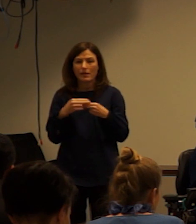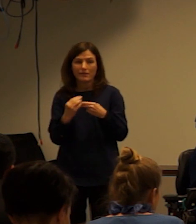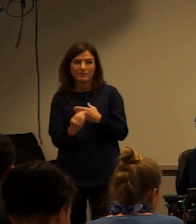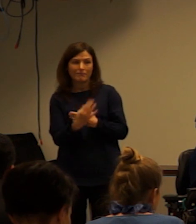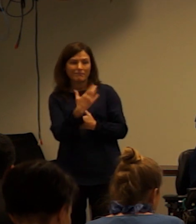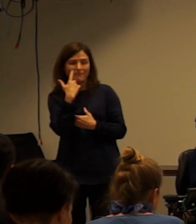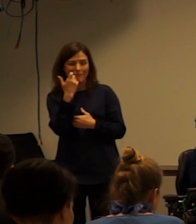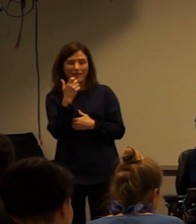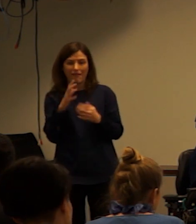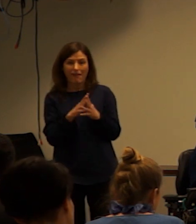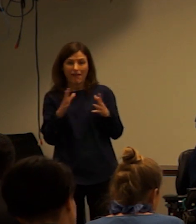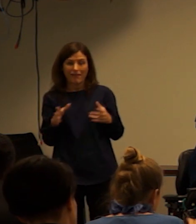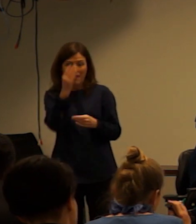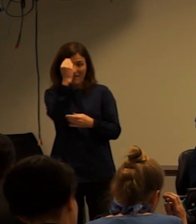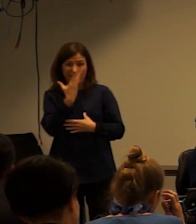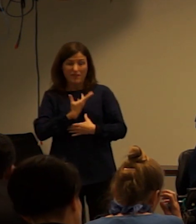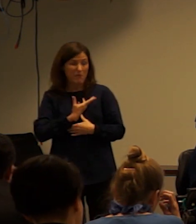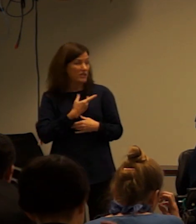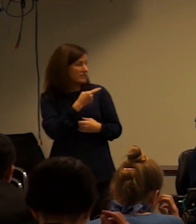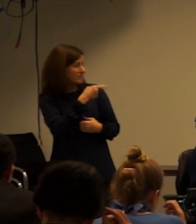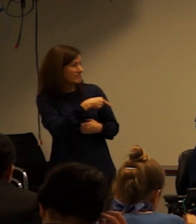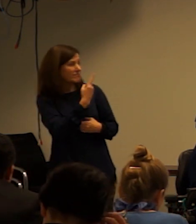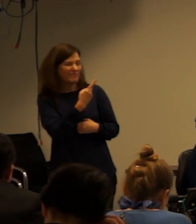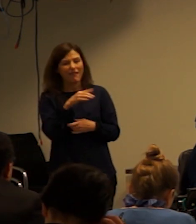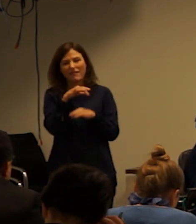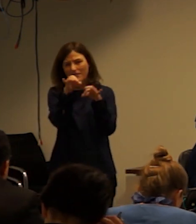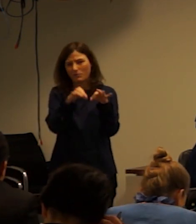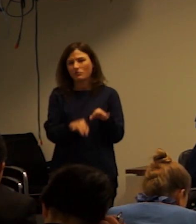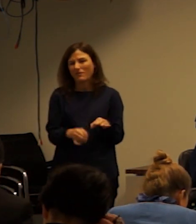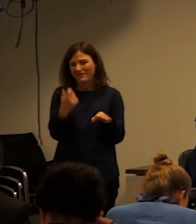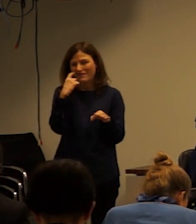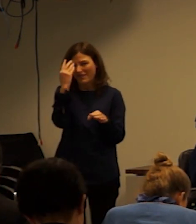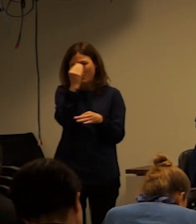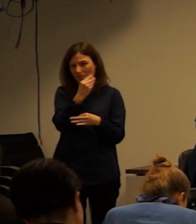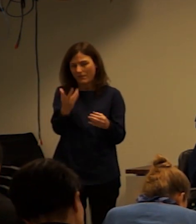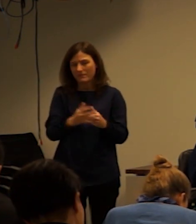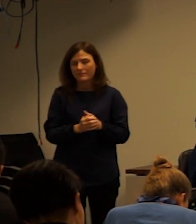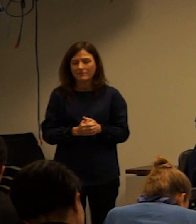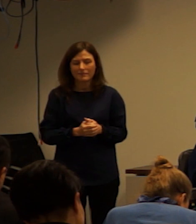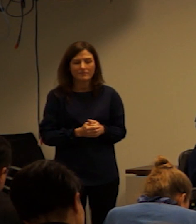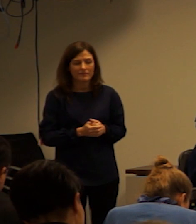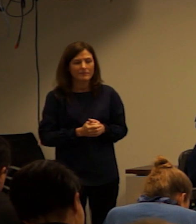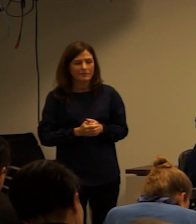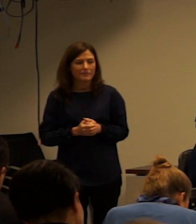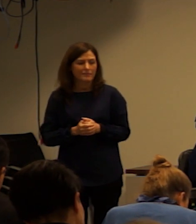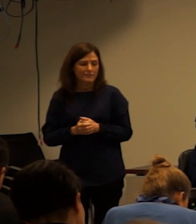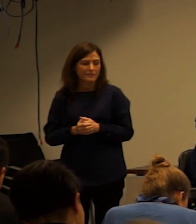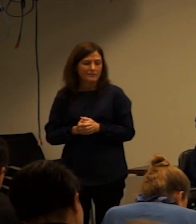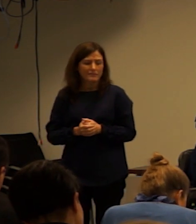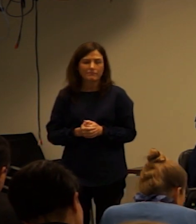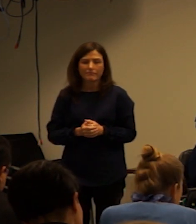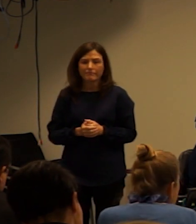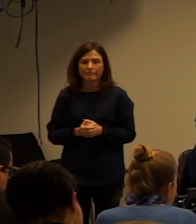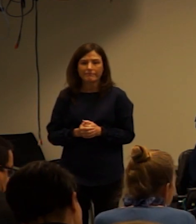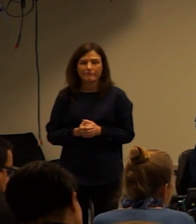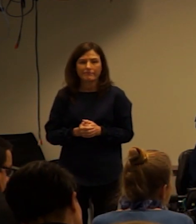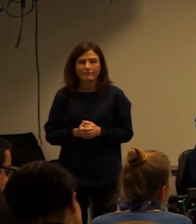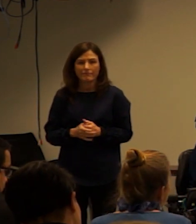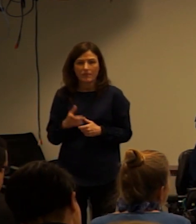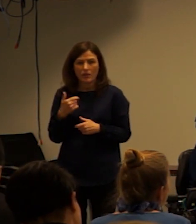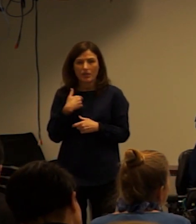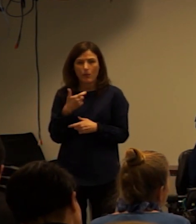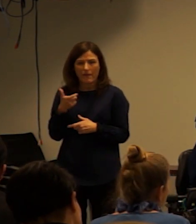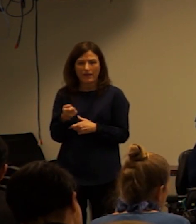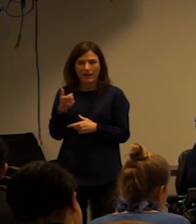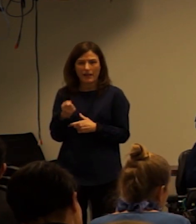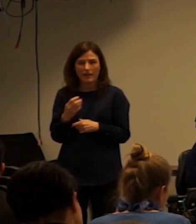a lot of that, those first slides were the instructions that I've just given you. Okay. So let's just, do you have the clicker? I'm just